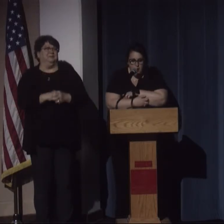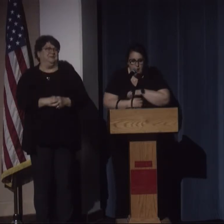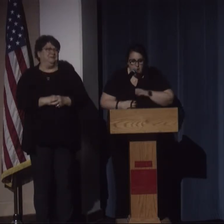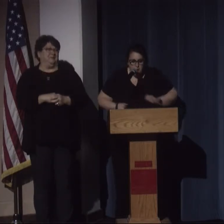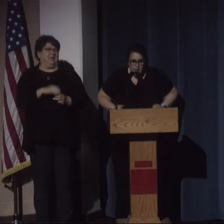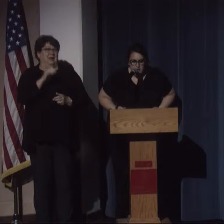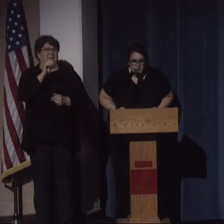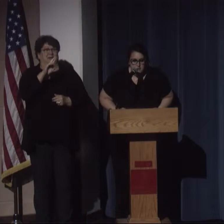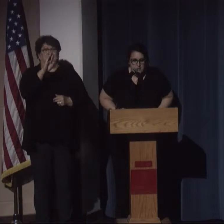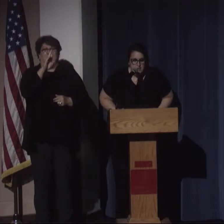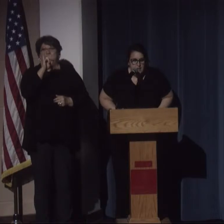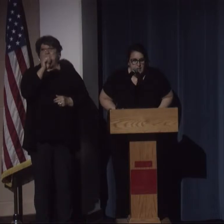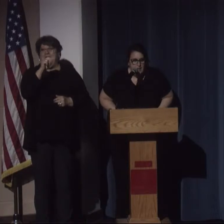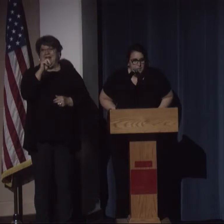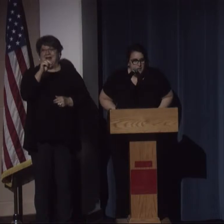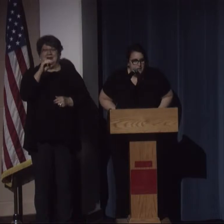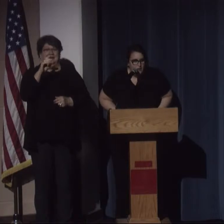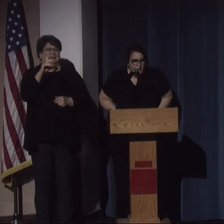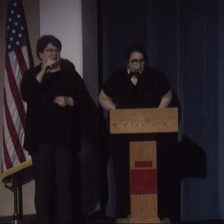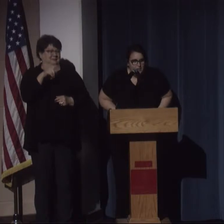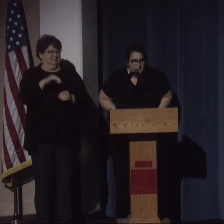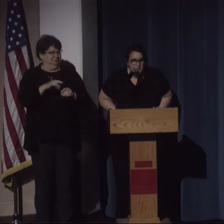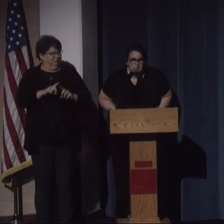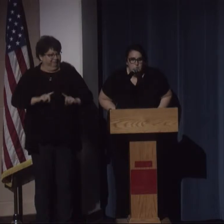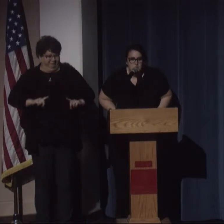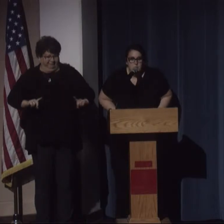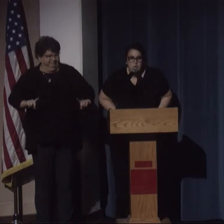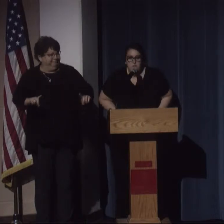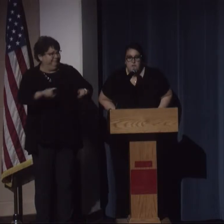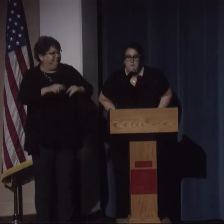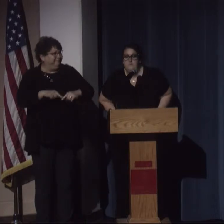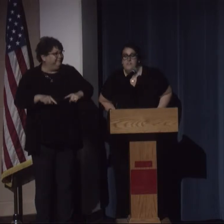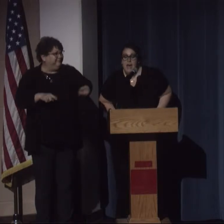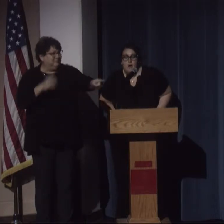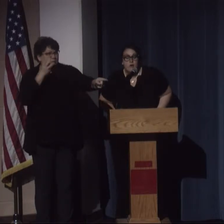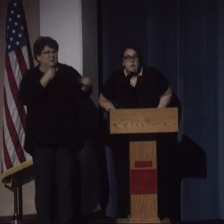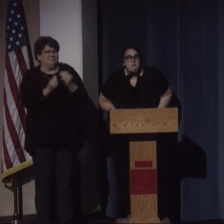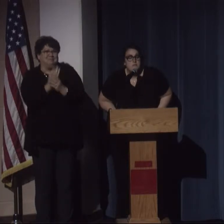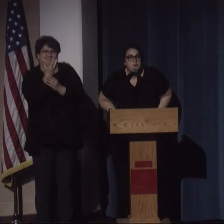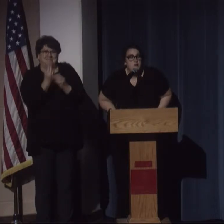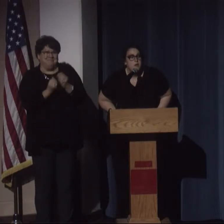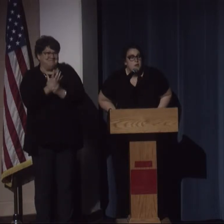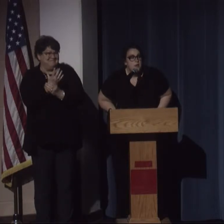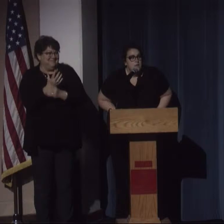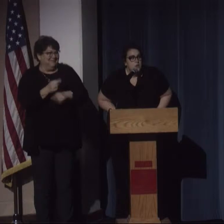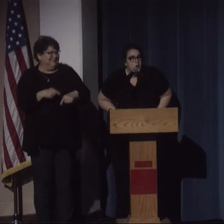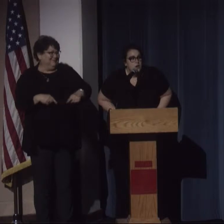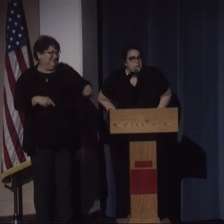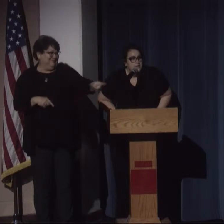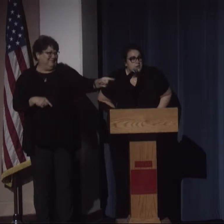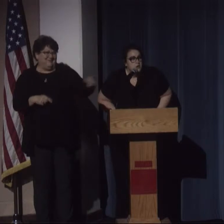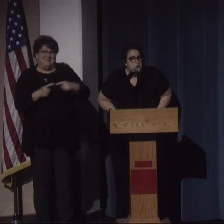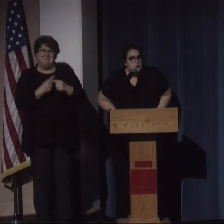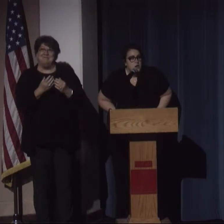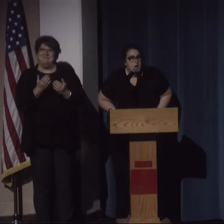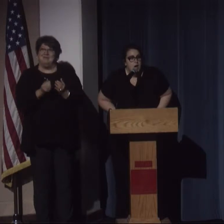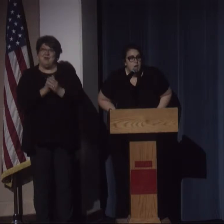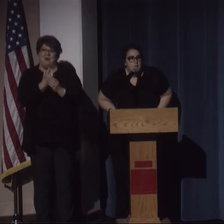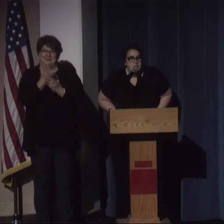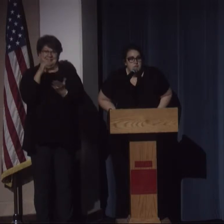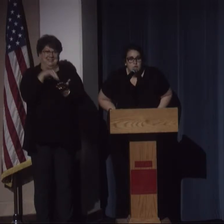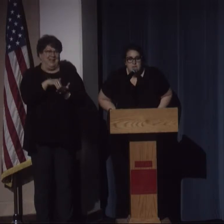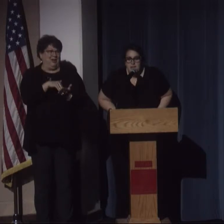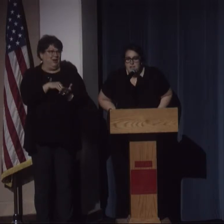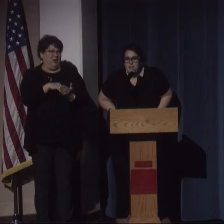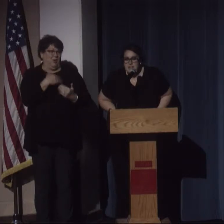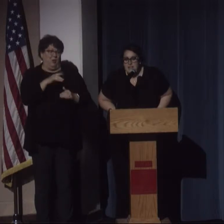Mr. Brian Podlizny, he came and he decorated the stage with the beautiful flowers from the Garden Center.